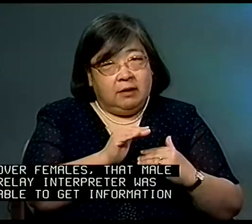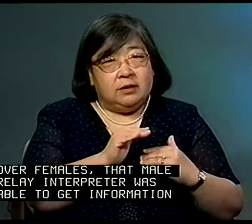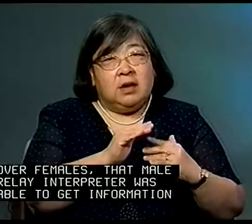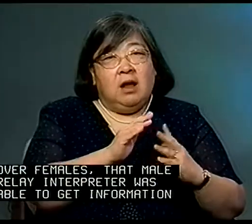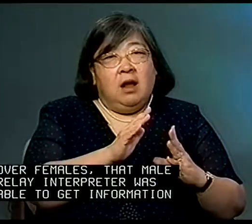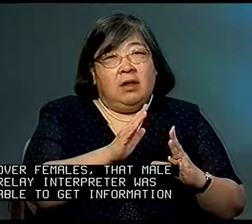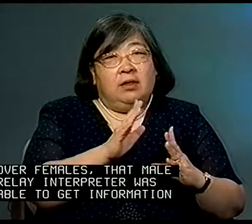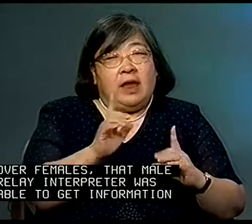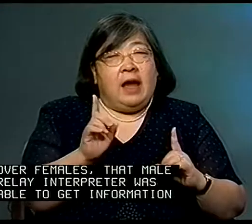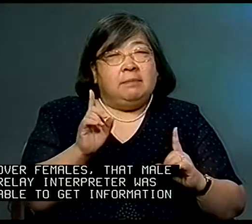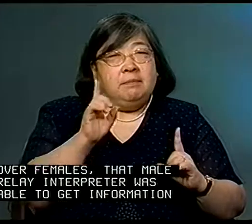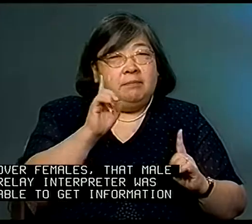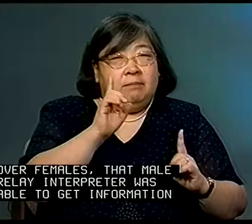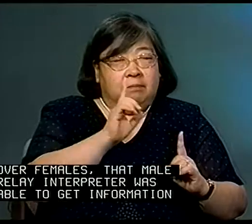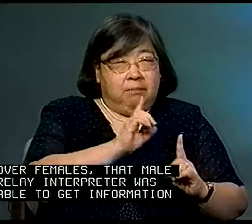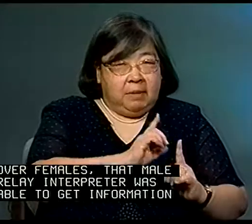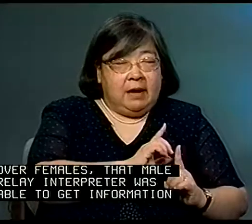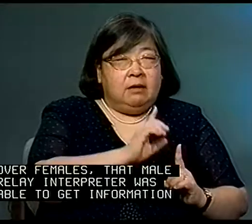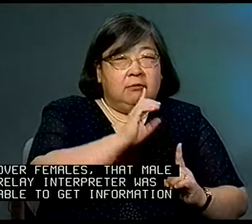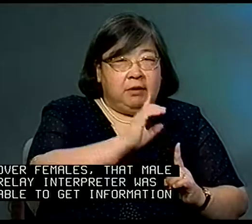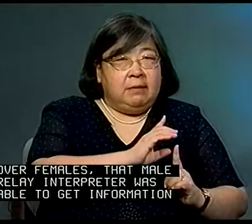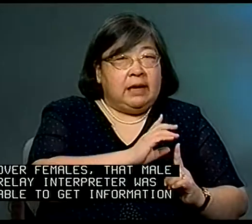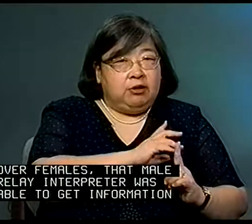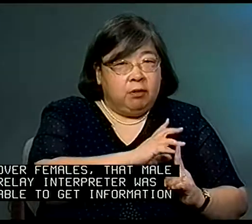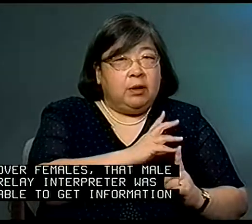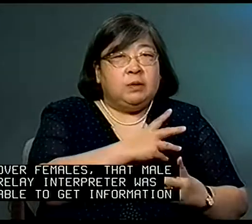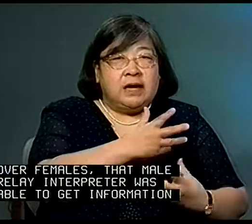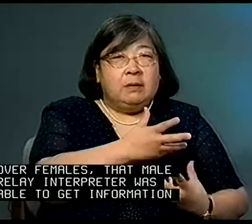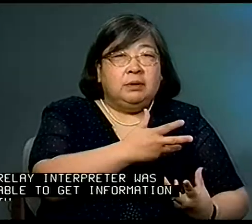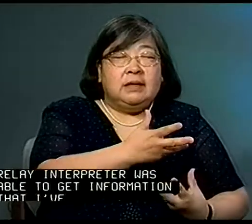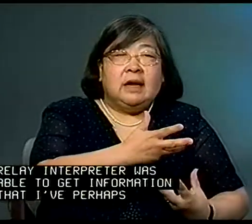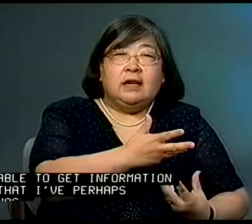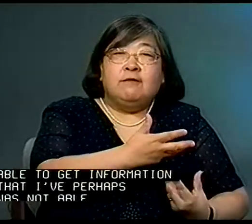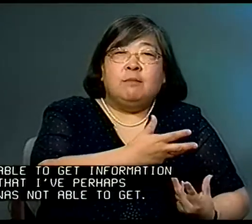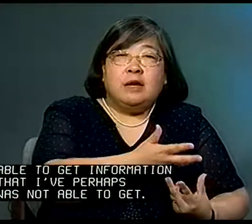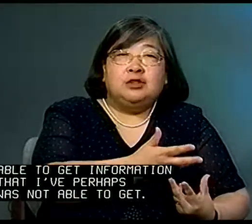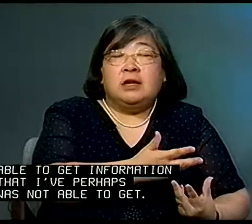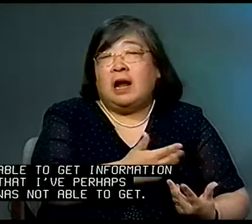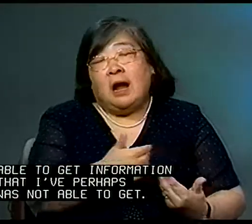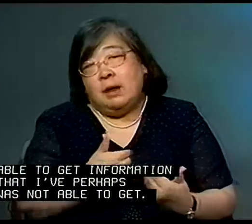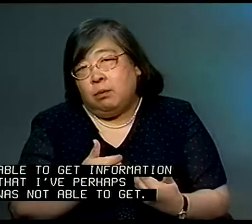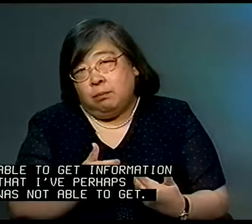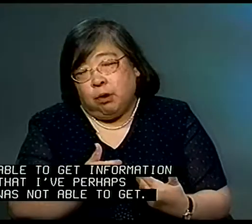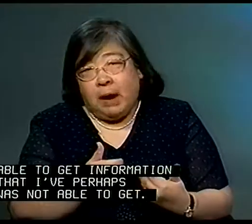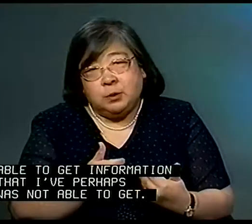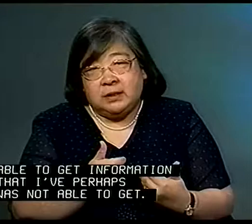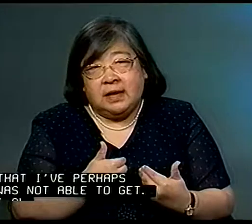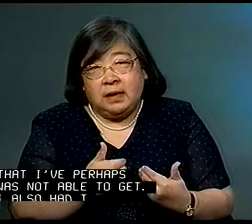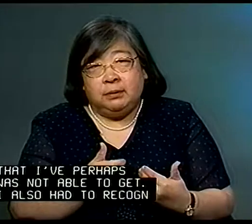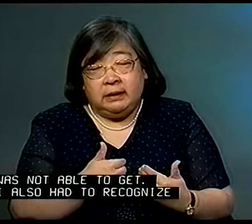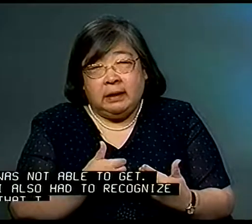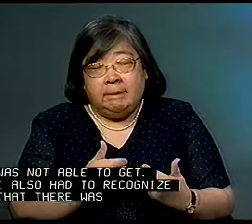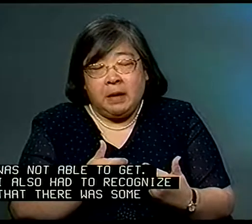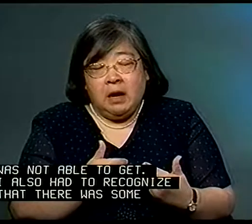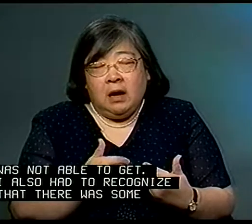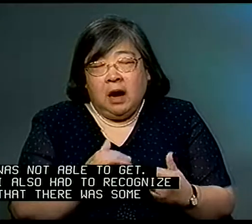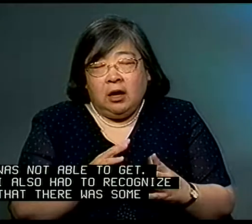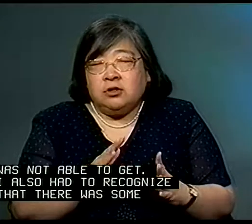females, that male relay interpreter was able to get information that I perhaps was not able to get. I also had